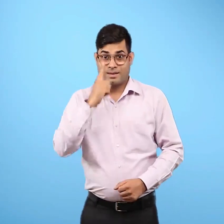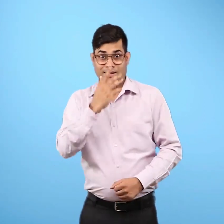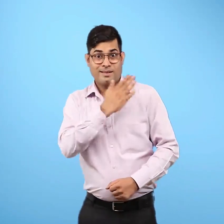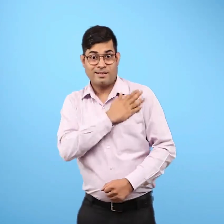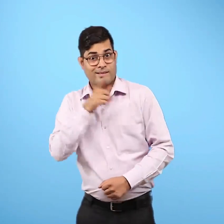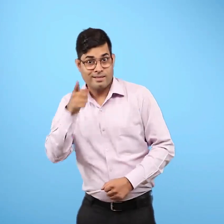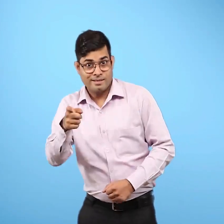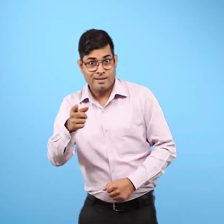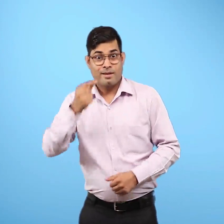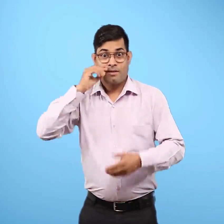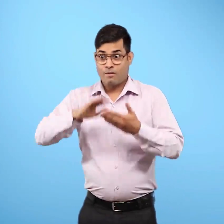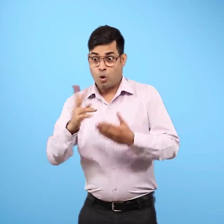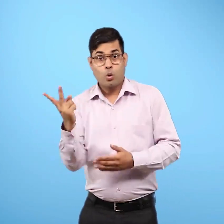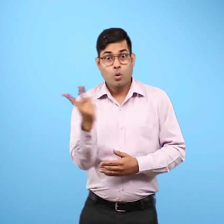Find the money they earn together.